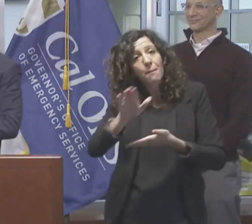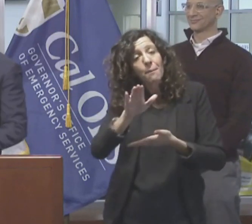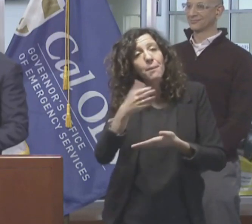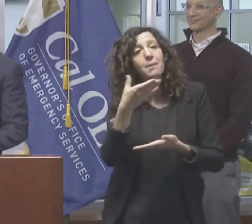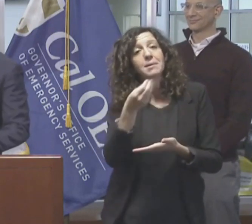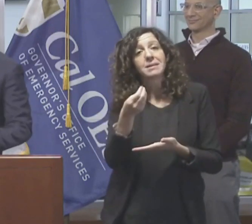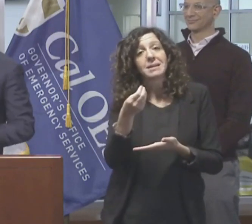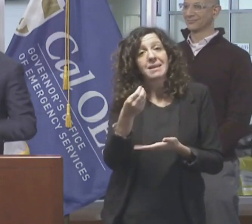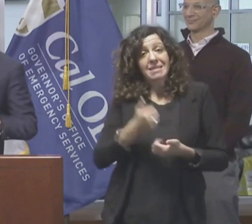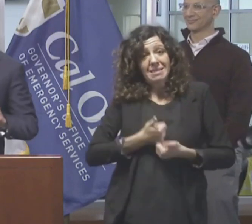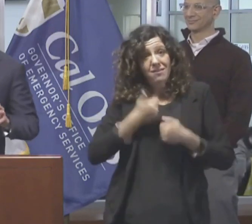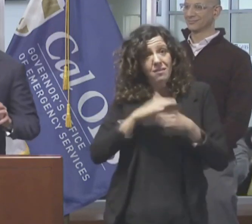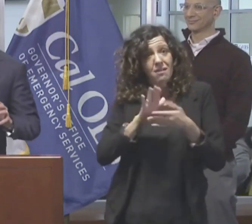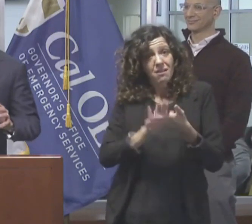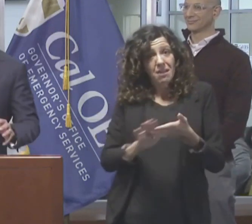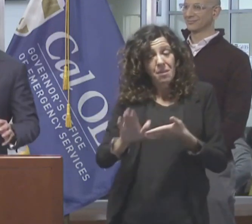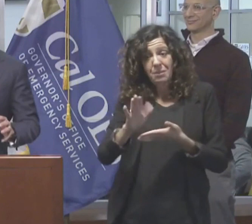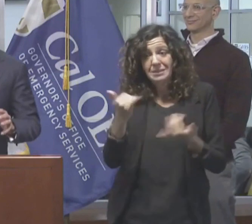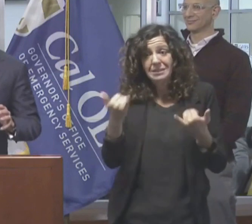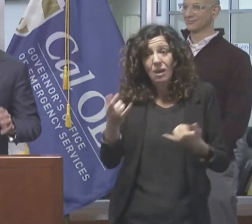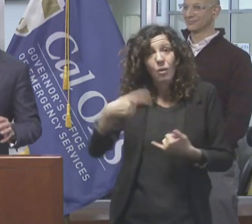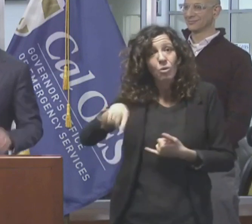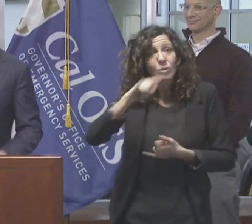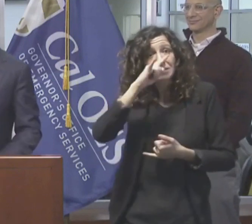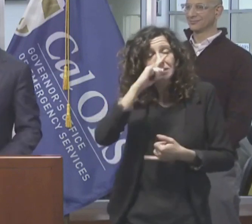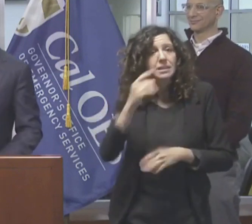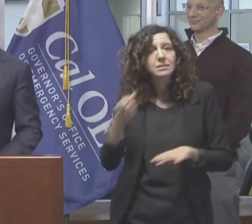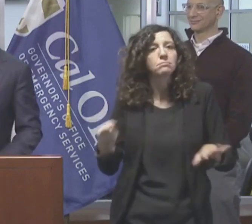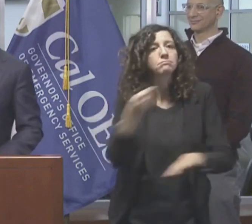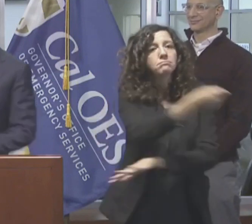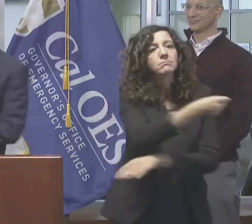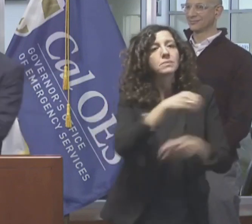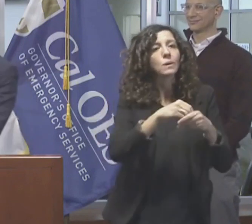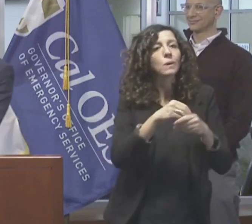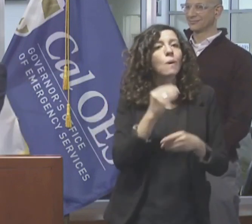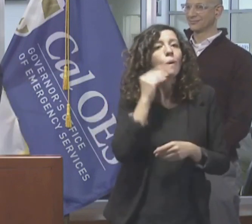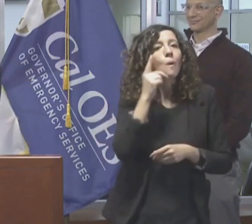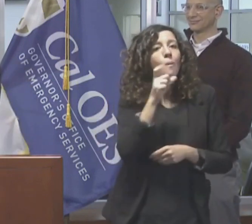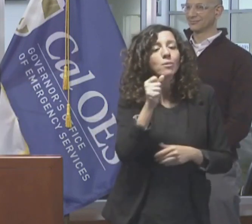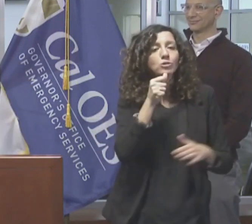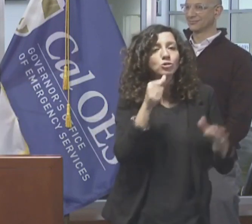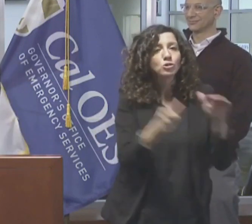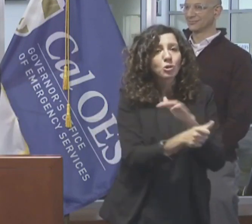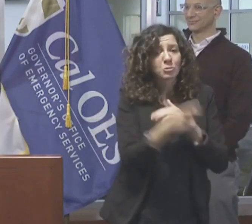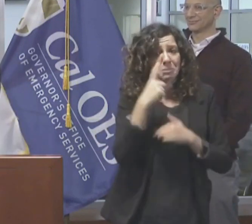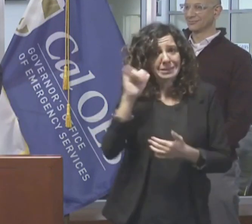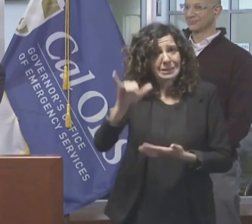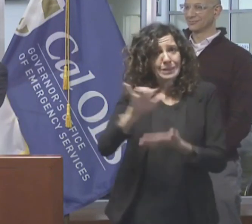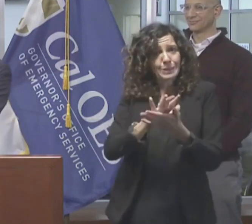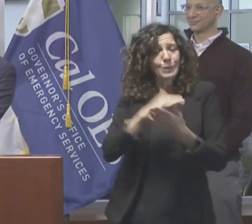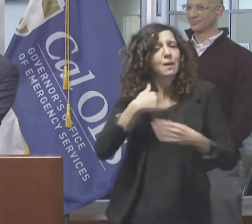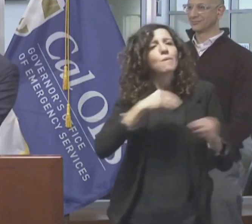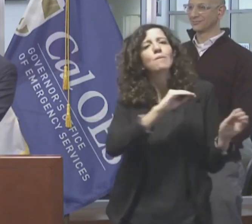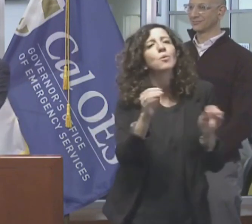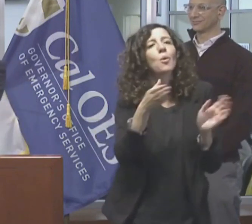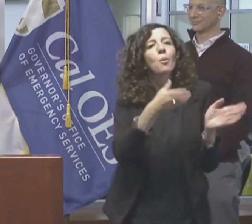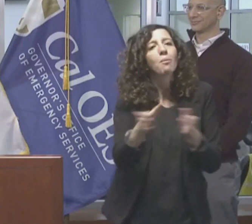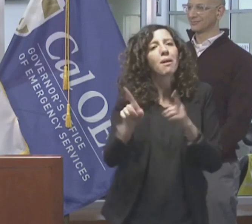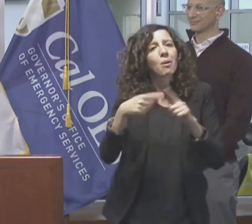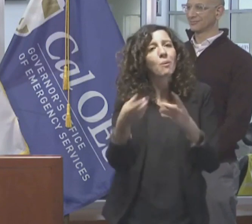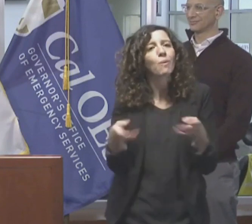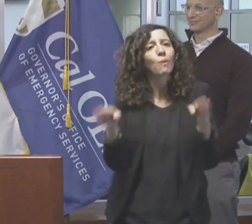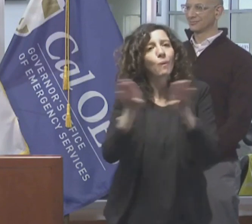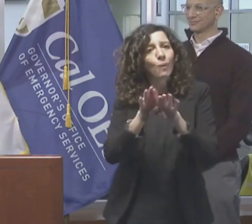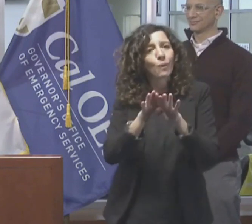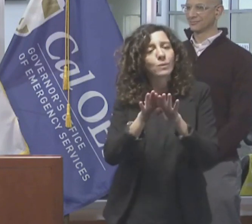quite literally are ending up in our homeless shelters because there was no plan. And that was related to the system